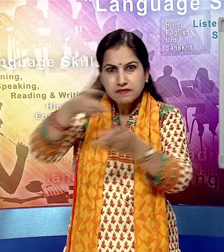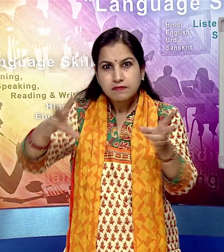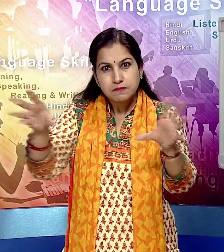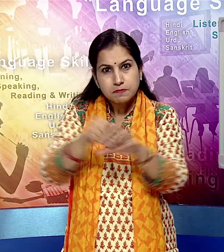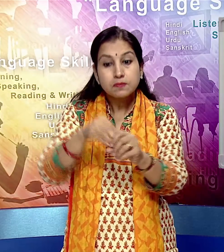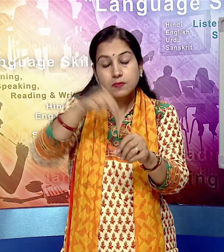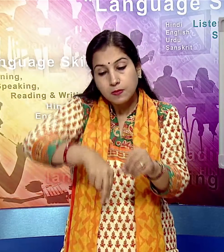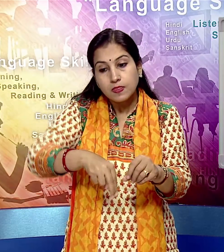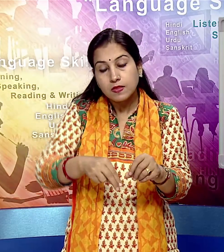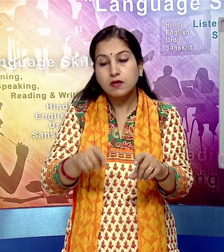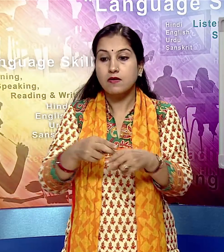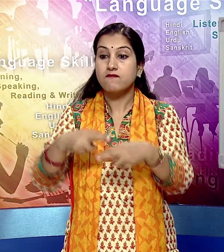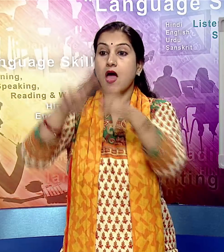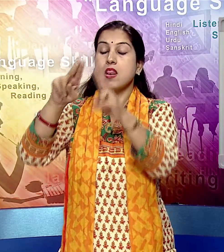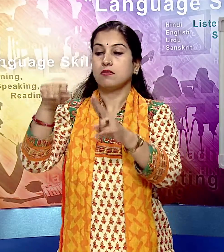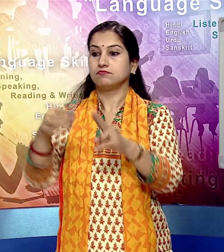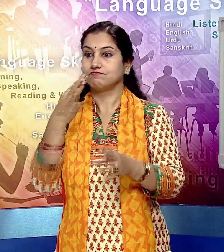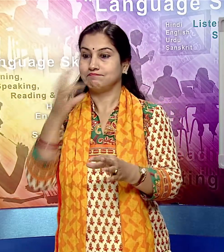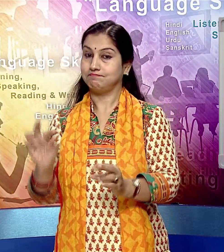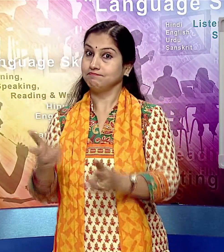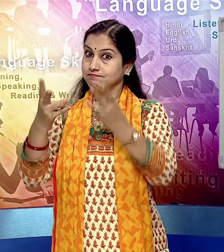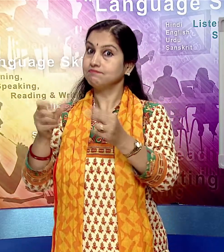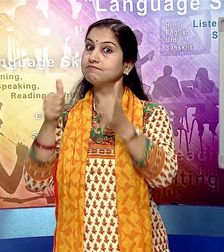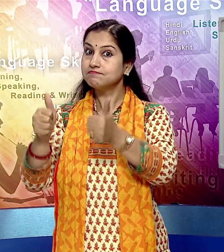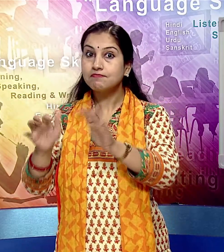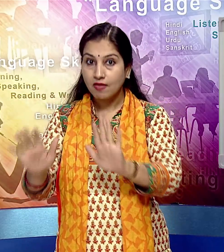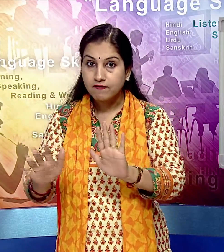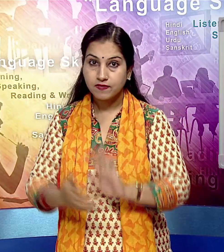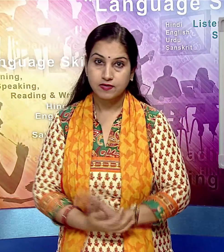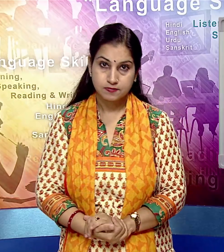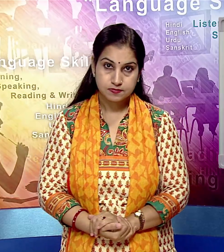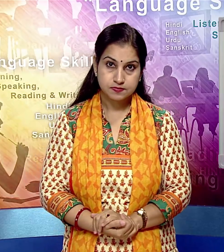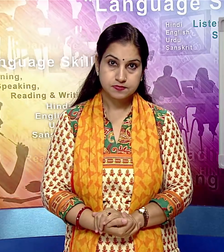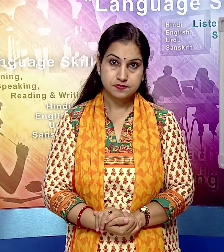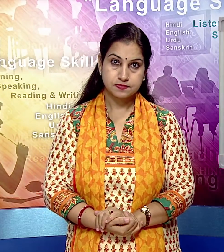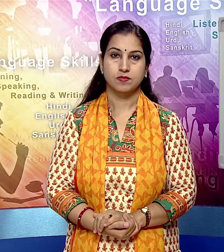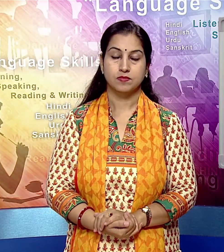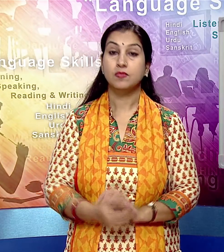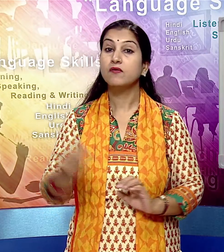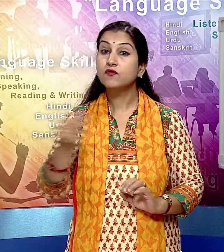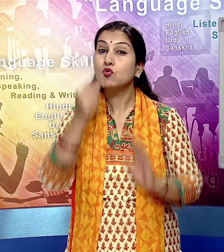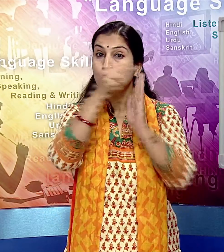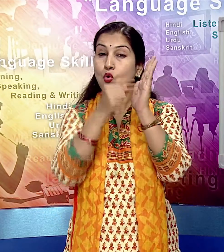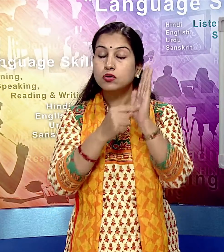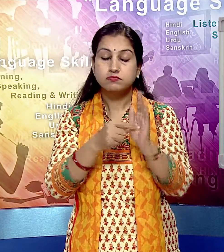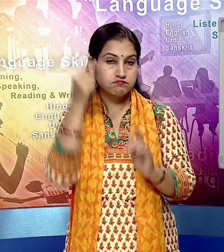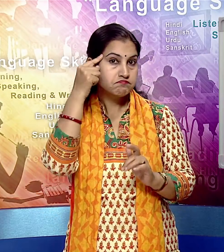influences the final product. Few points to be taken